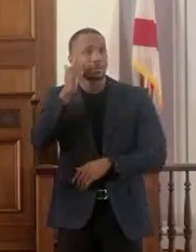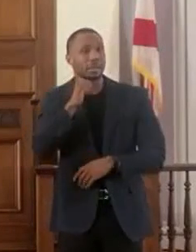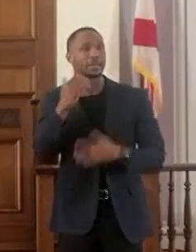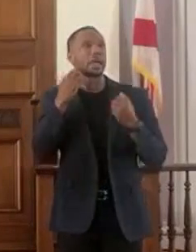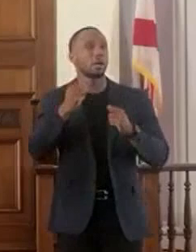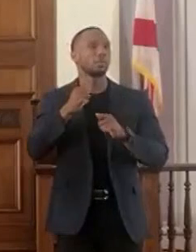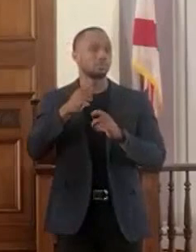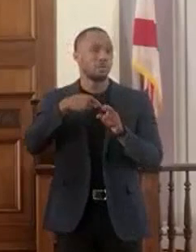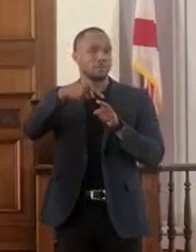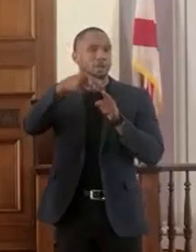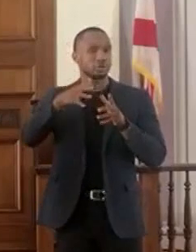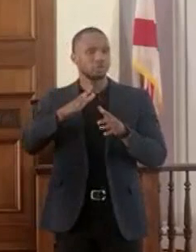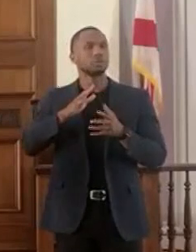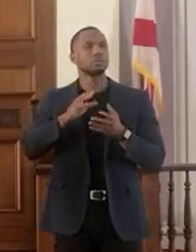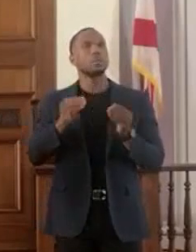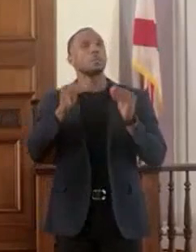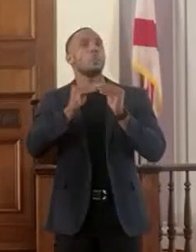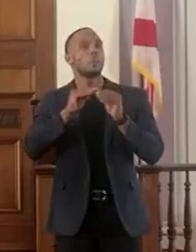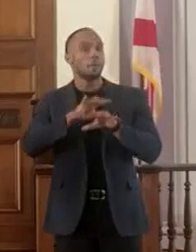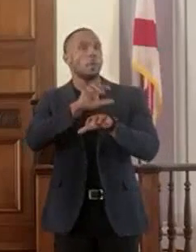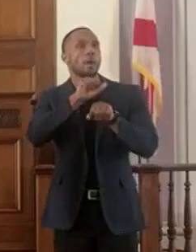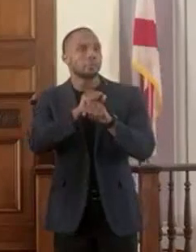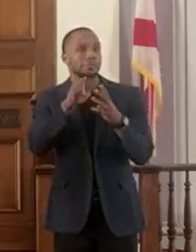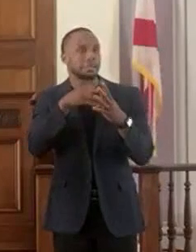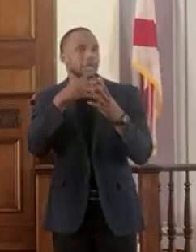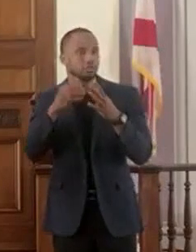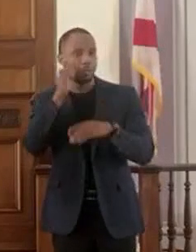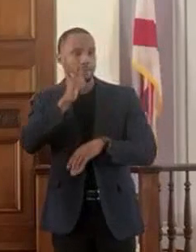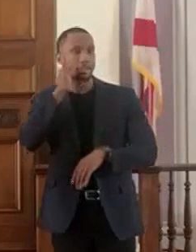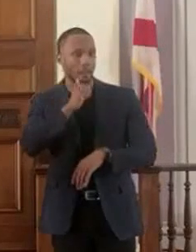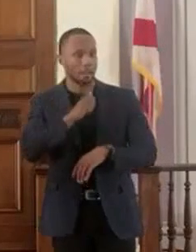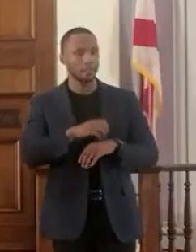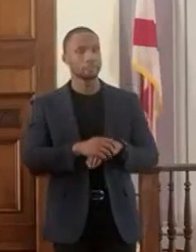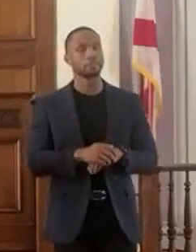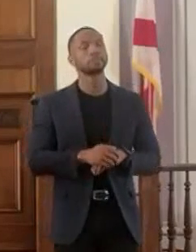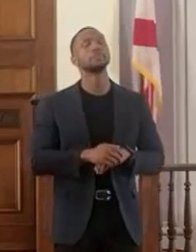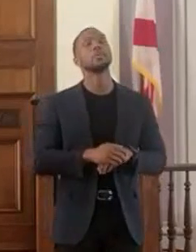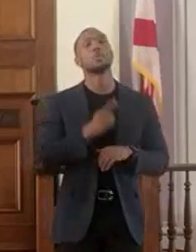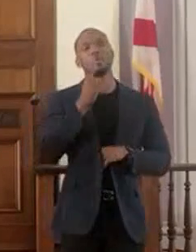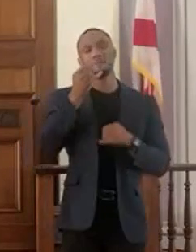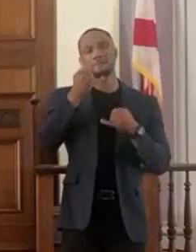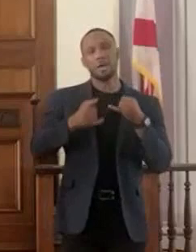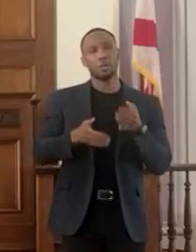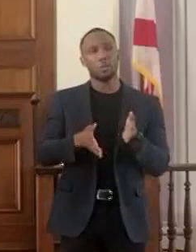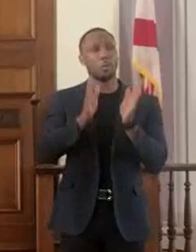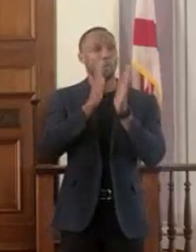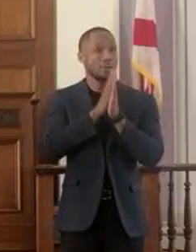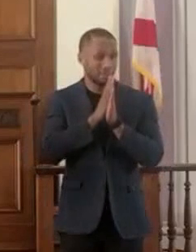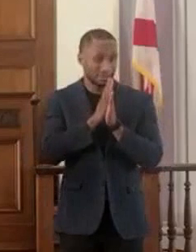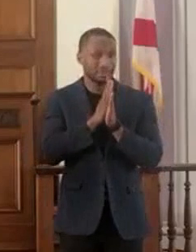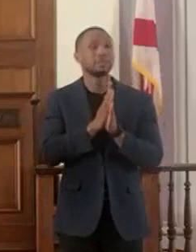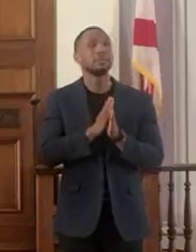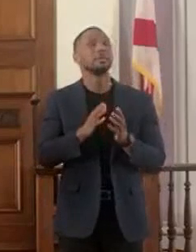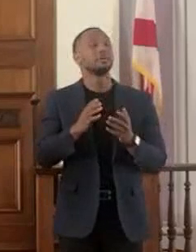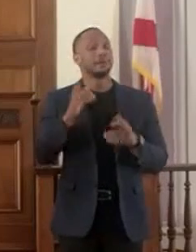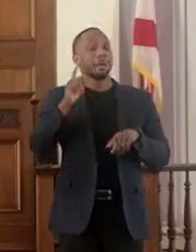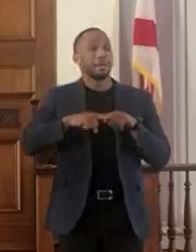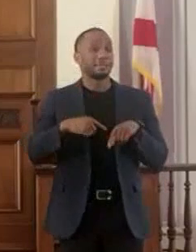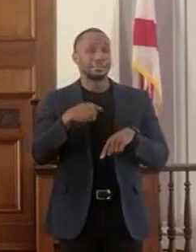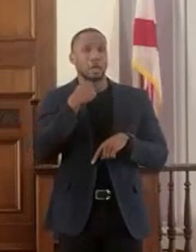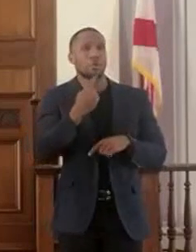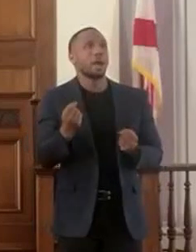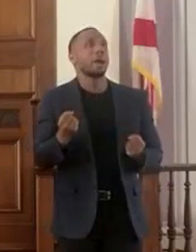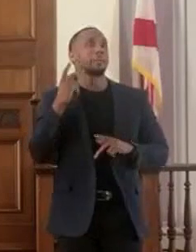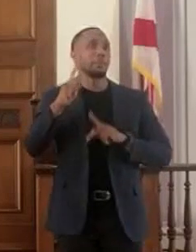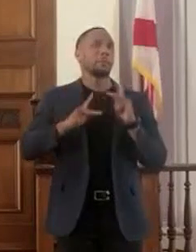more appointments scheduled each day. One final request. I can't tell you how many people have